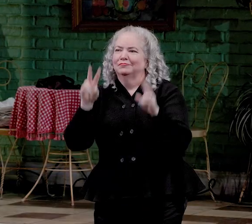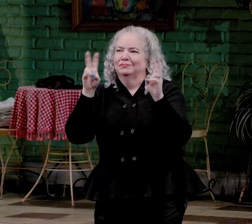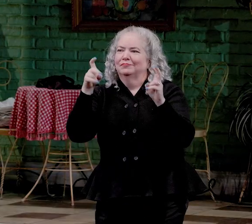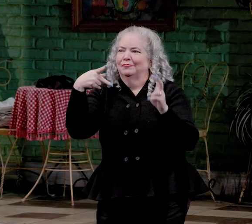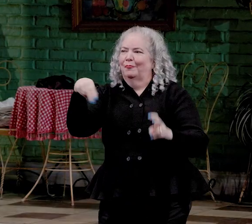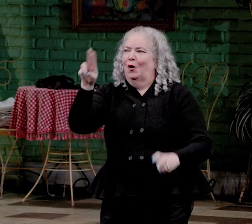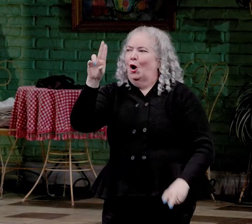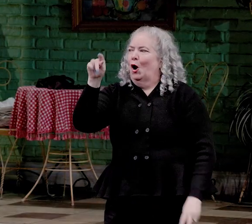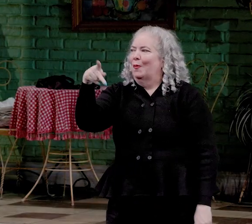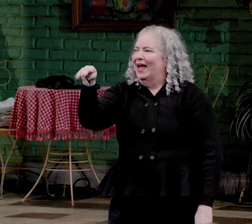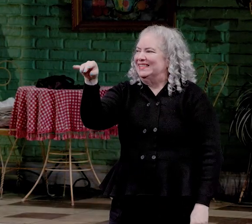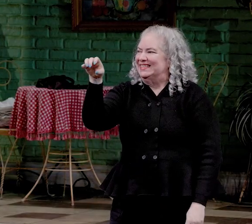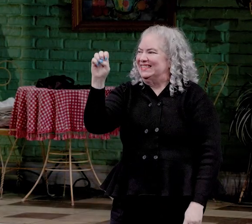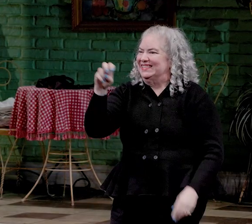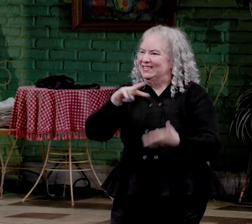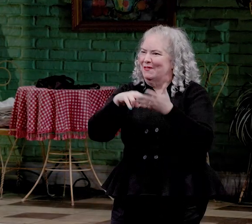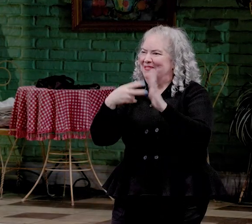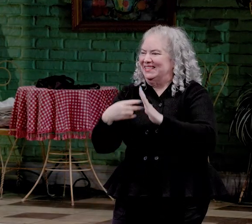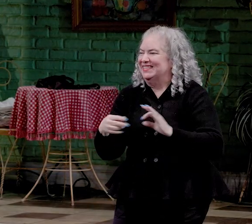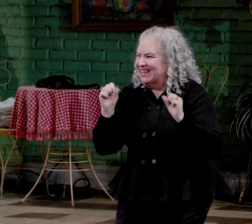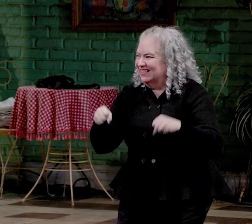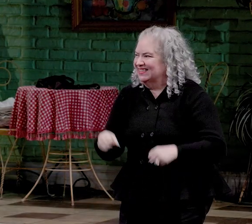Purpose. Yes.